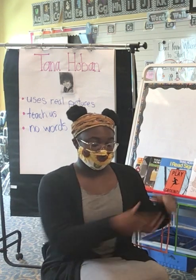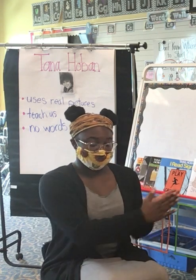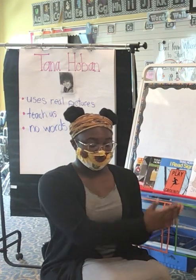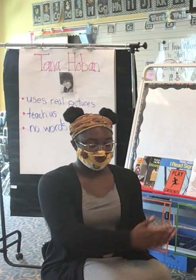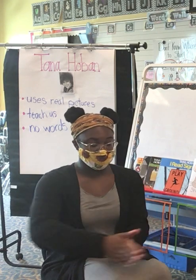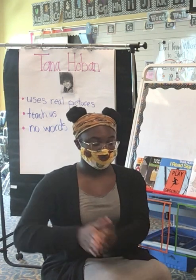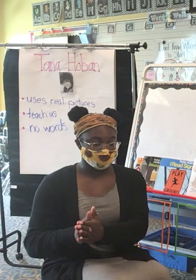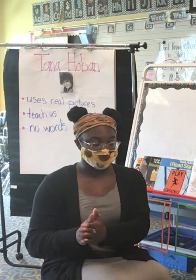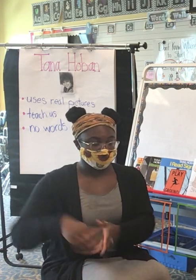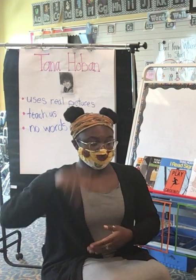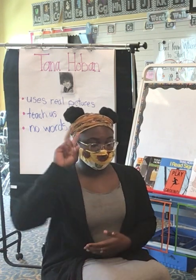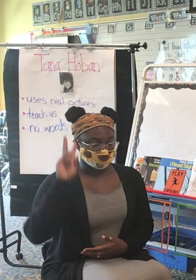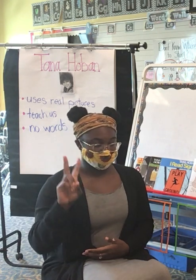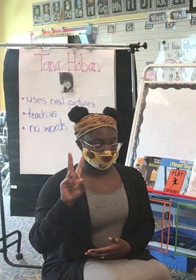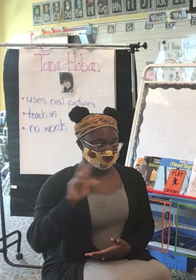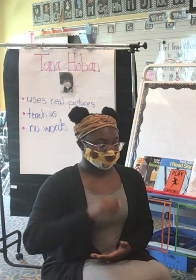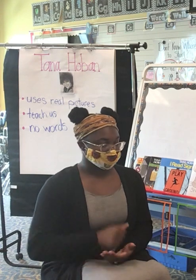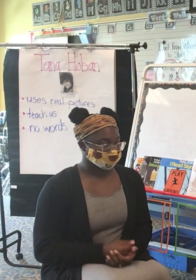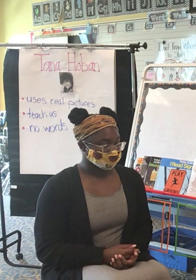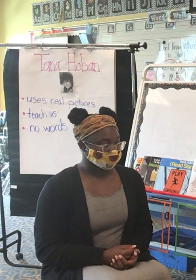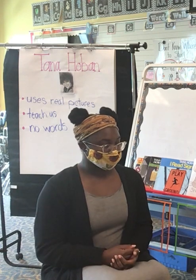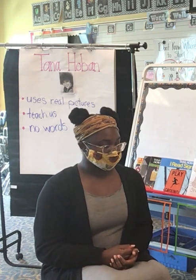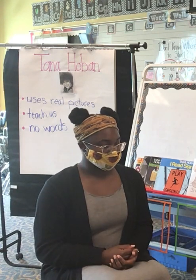Summer, summer, two.